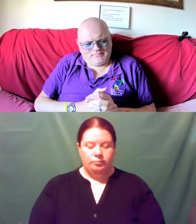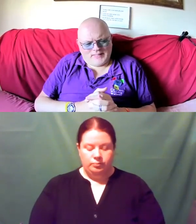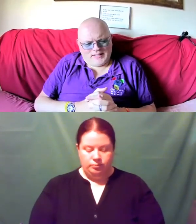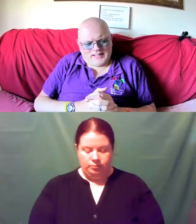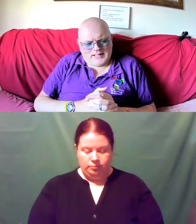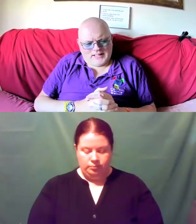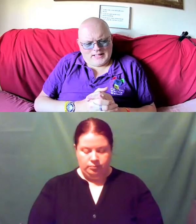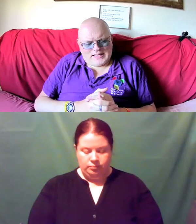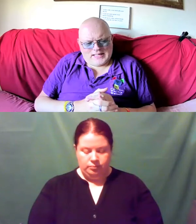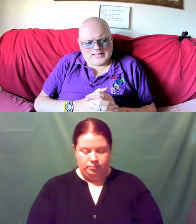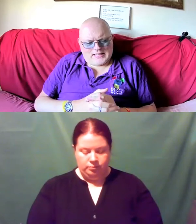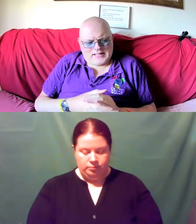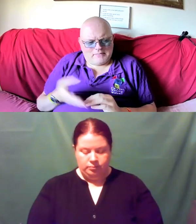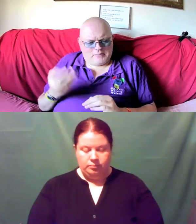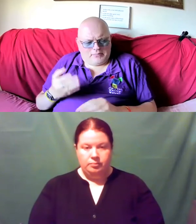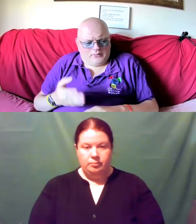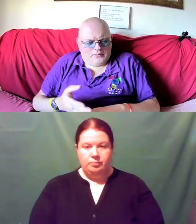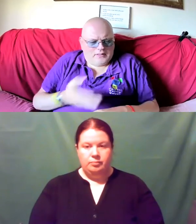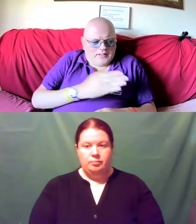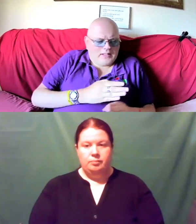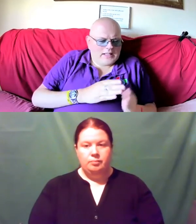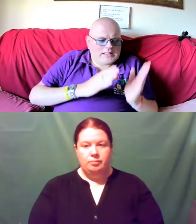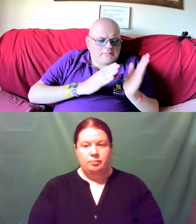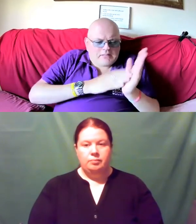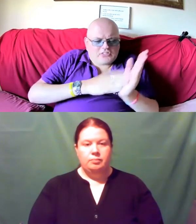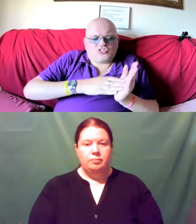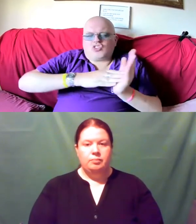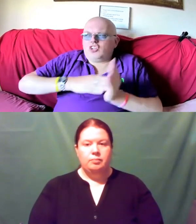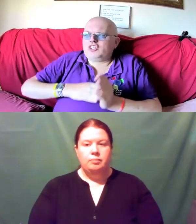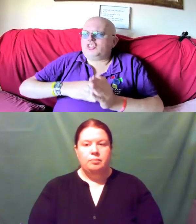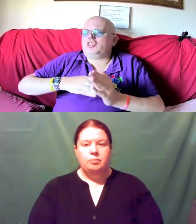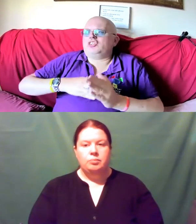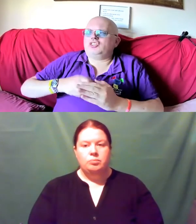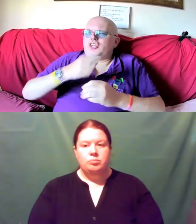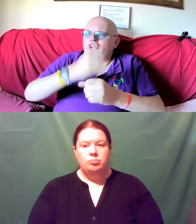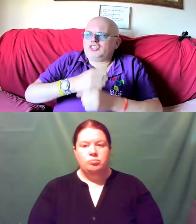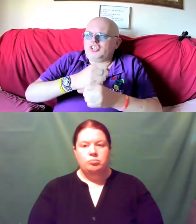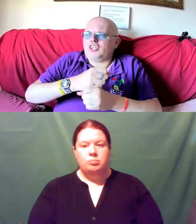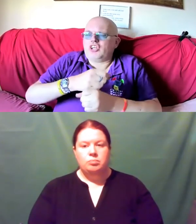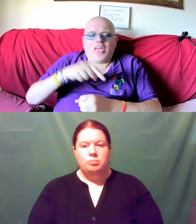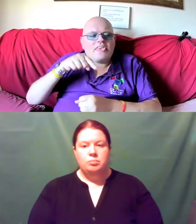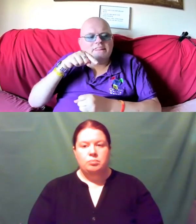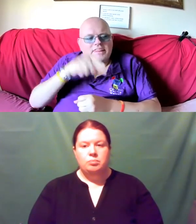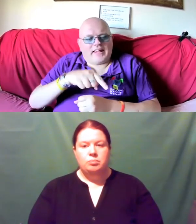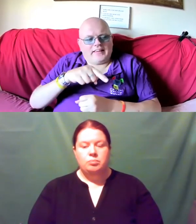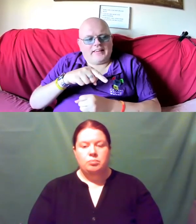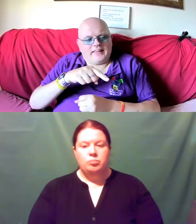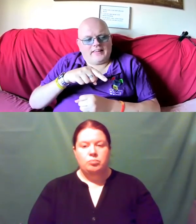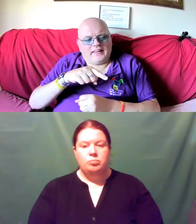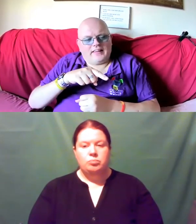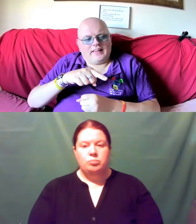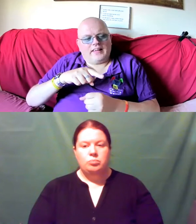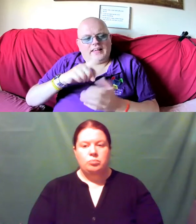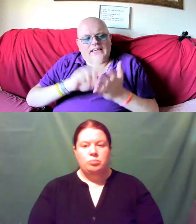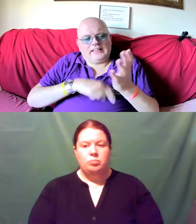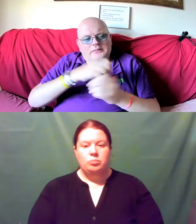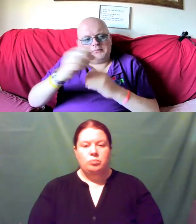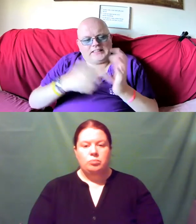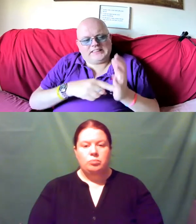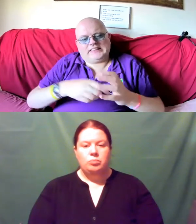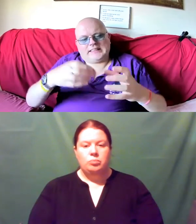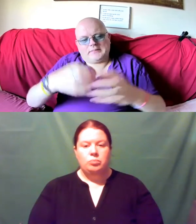predecessors to Open Table, like the Metropolitan Community Church that came over here from America. They were pretty much a predominantly LGBT